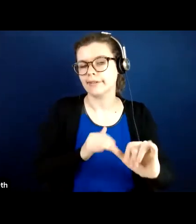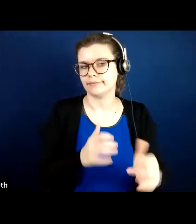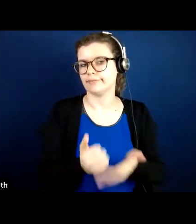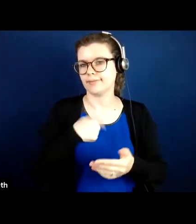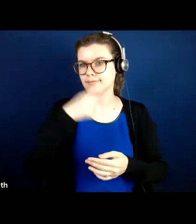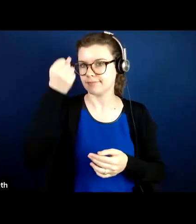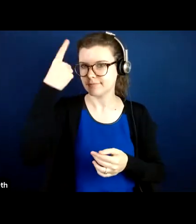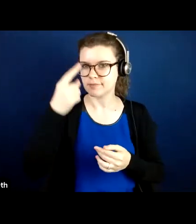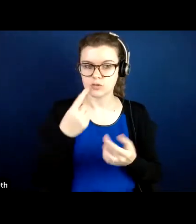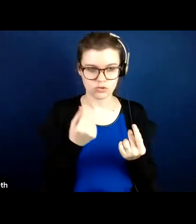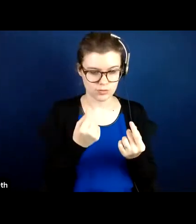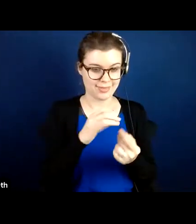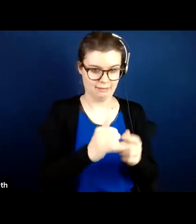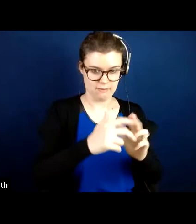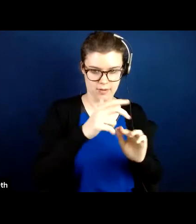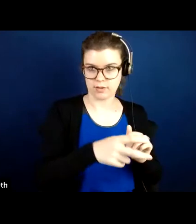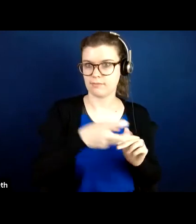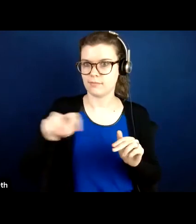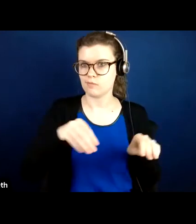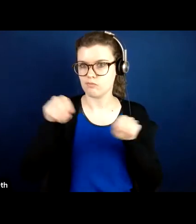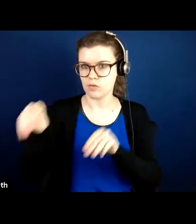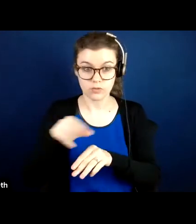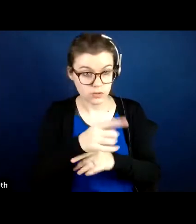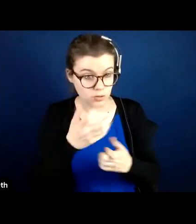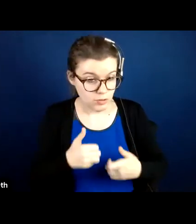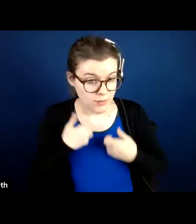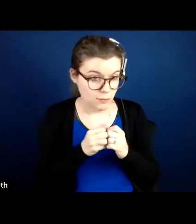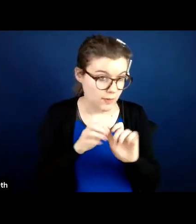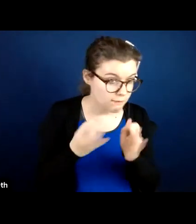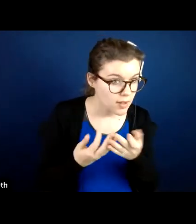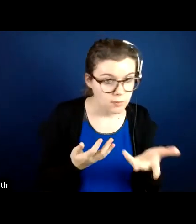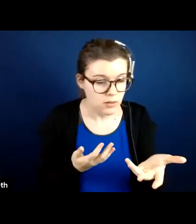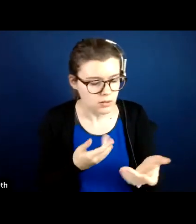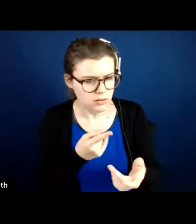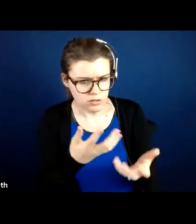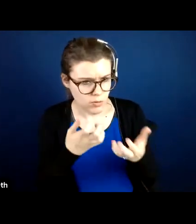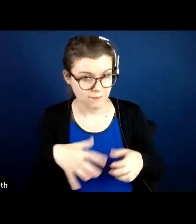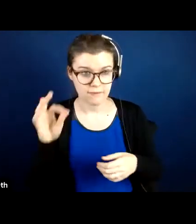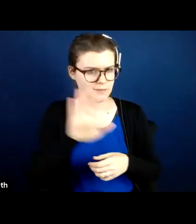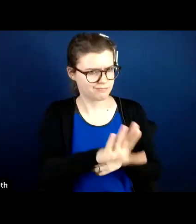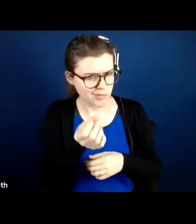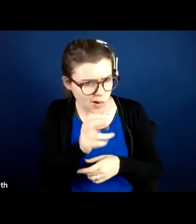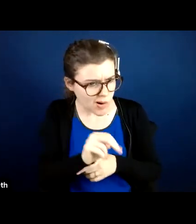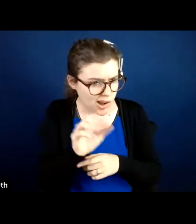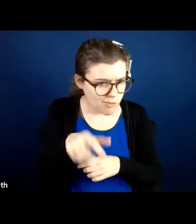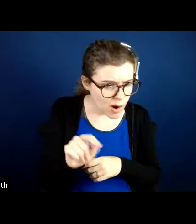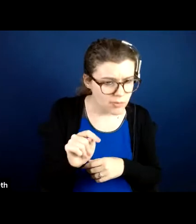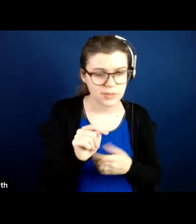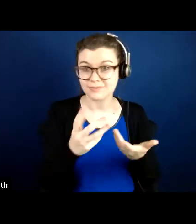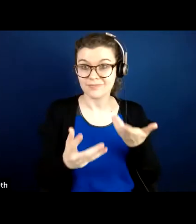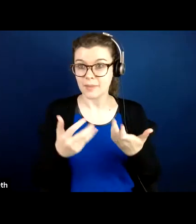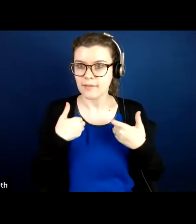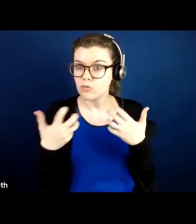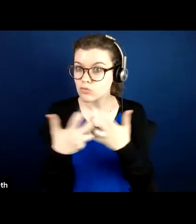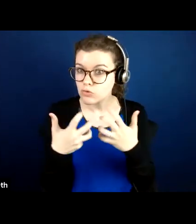the facility. Do they want to go home and live with a family? Do they want to find their own apartment? Do they want to move in with a friend or